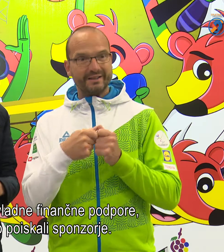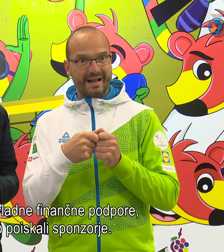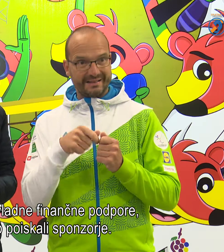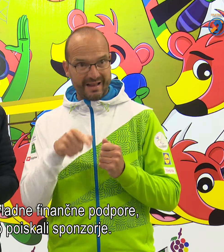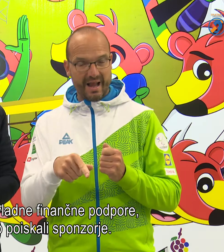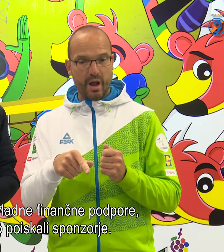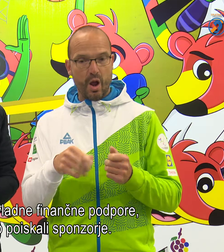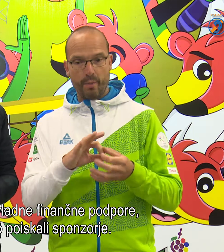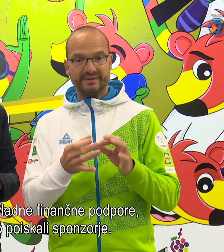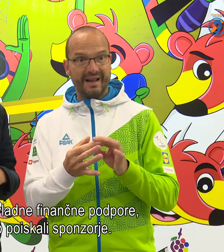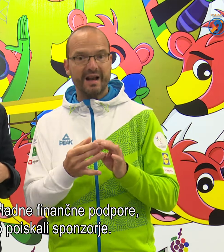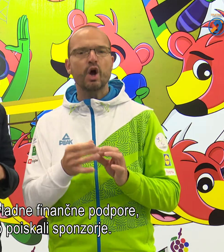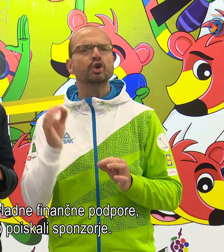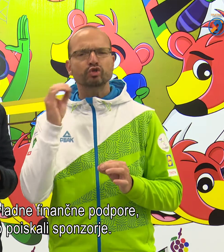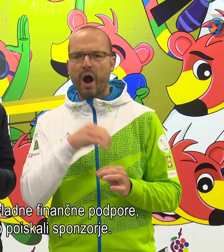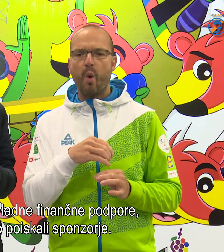government